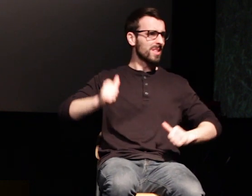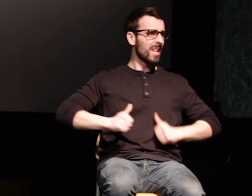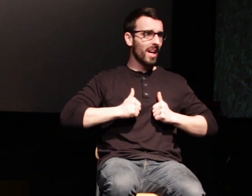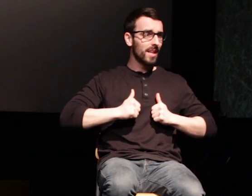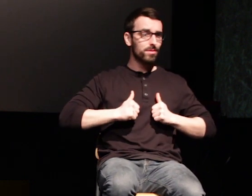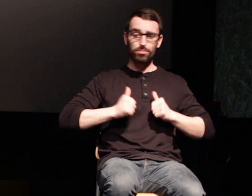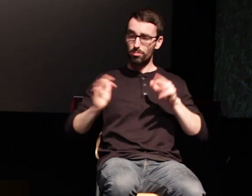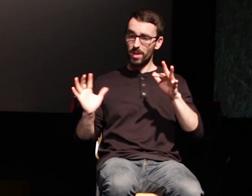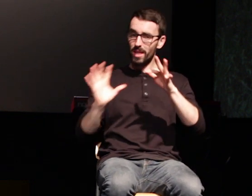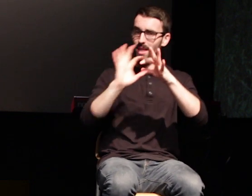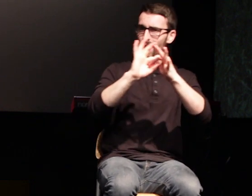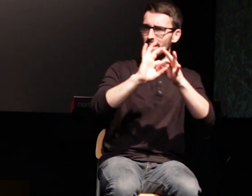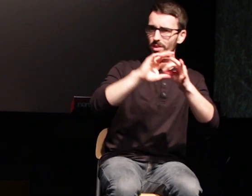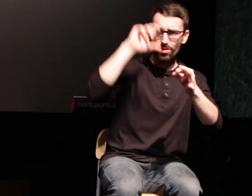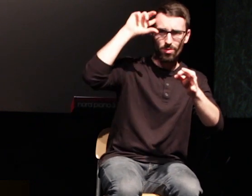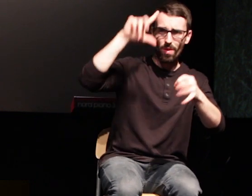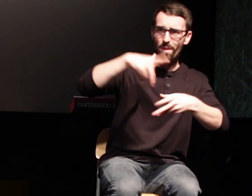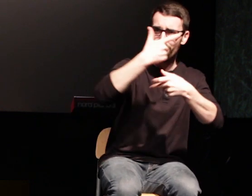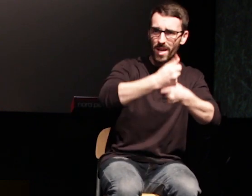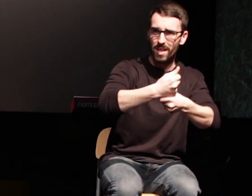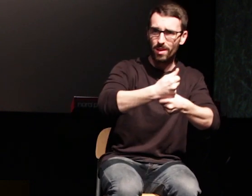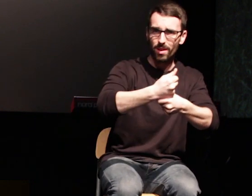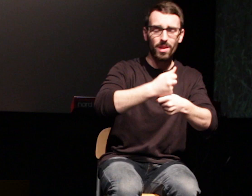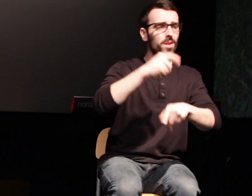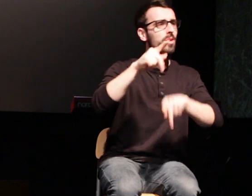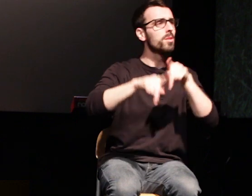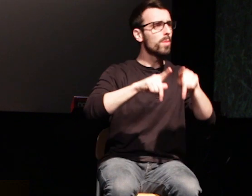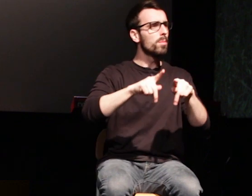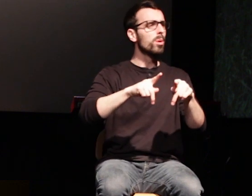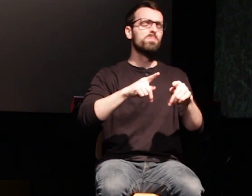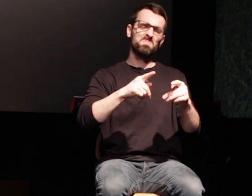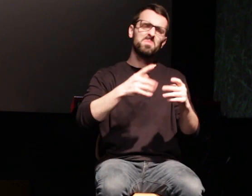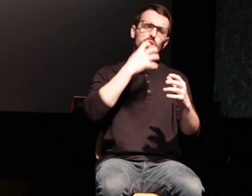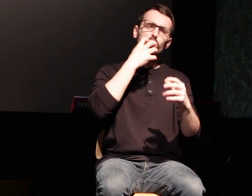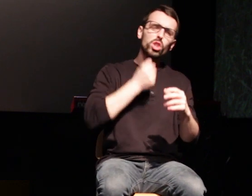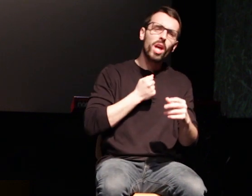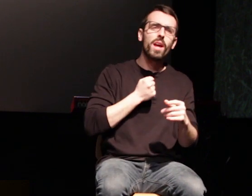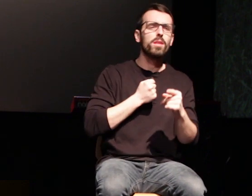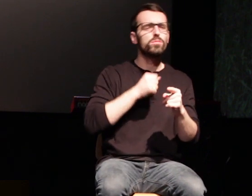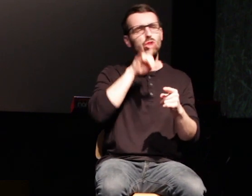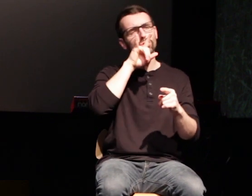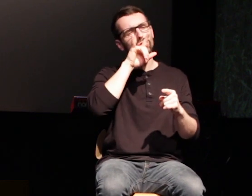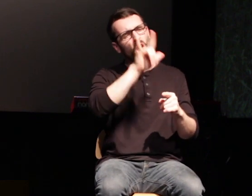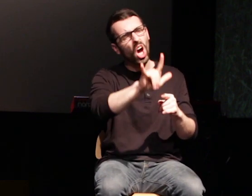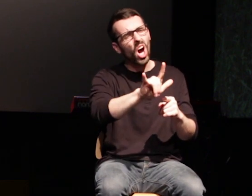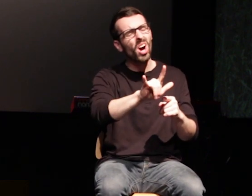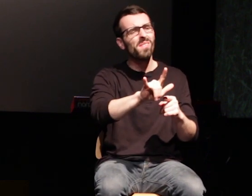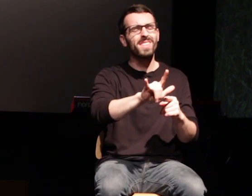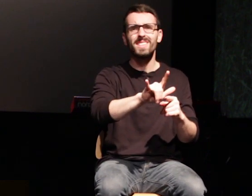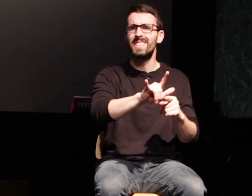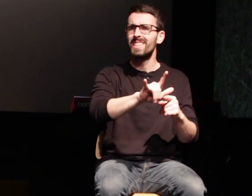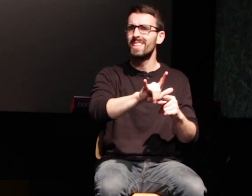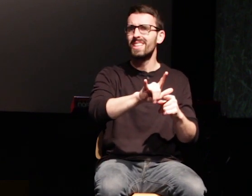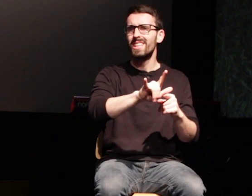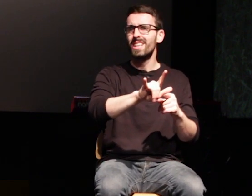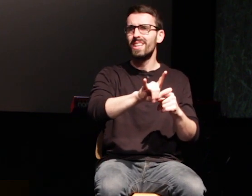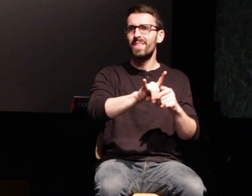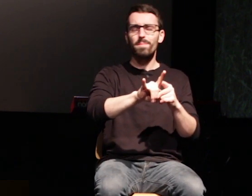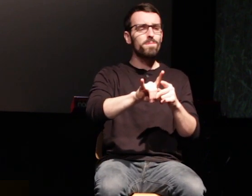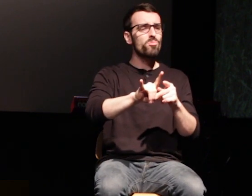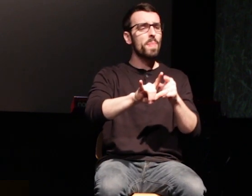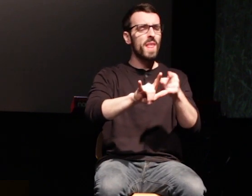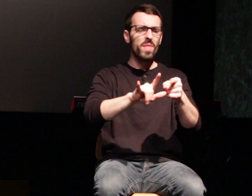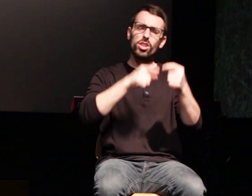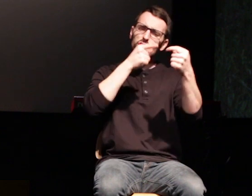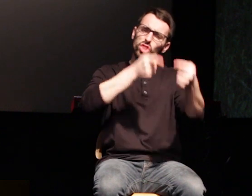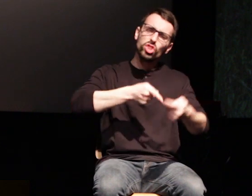faith? Do you ever have people in your life that you care about, that you really love and you trust, and they've struggled and come from hardship